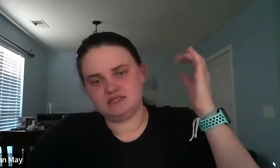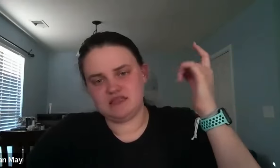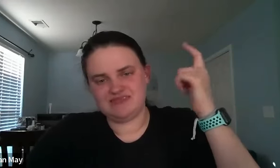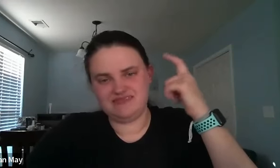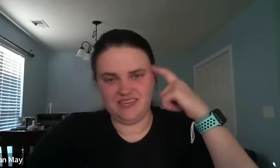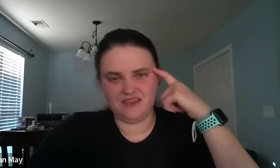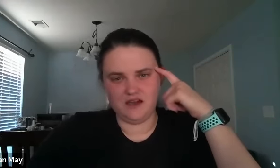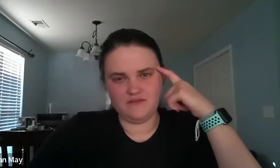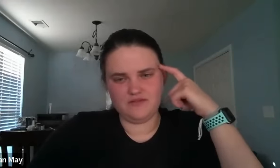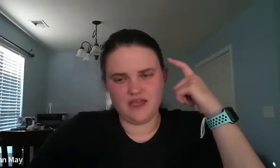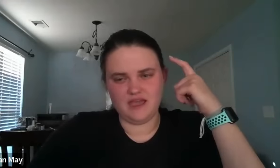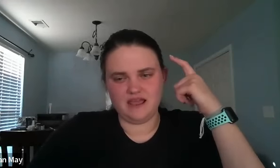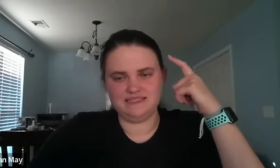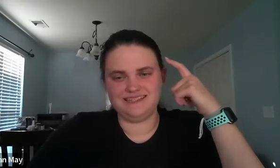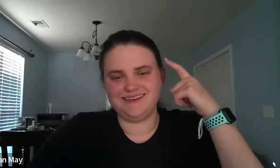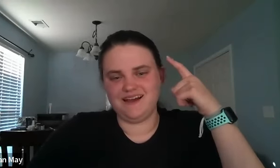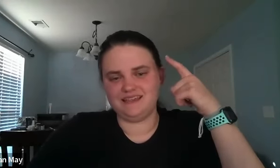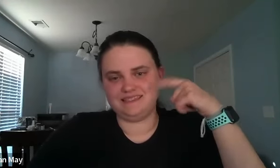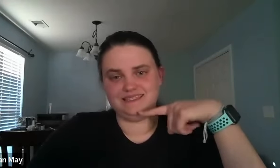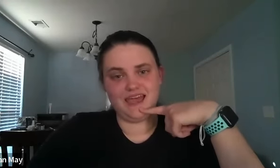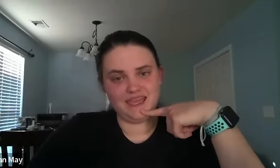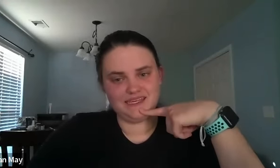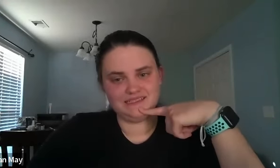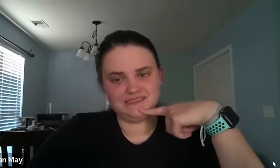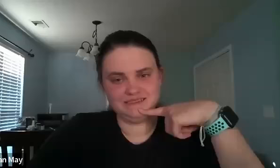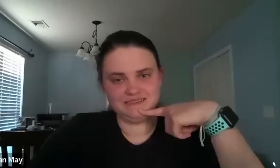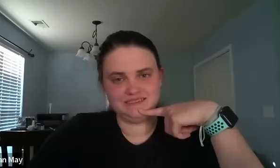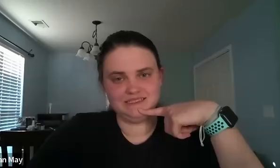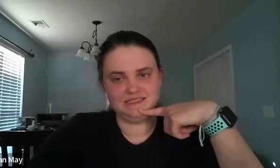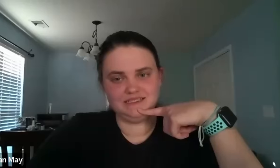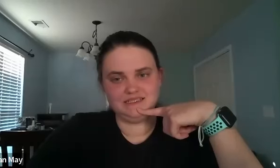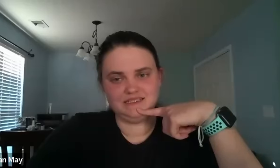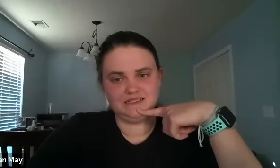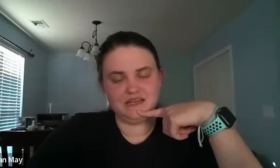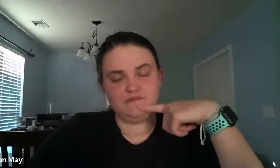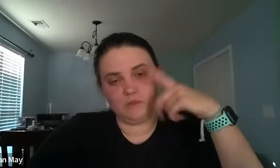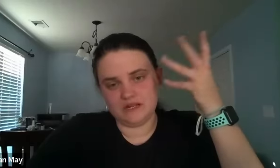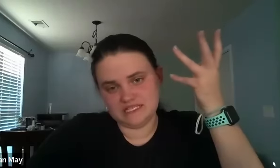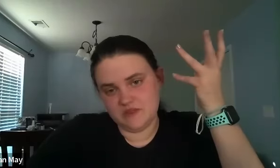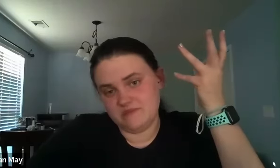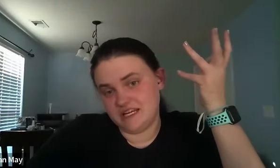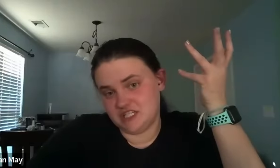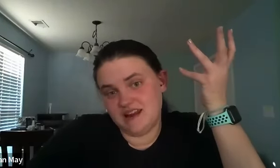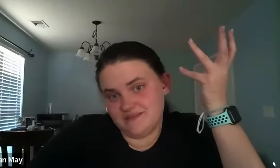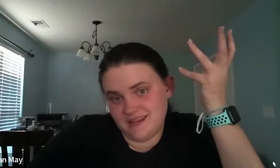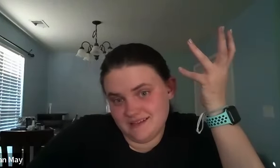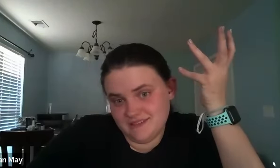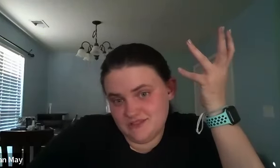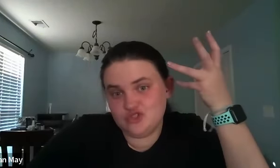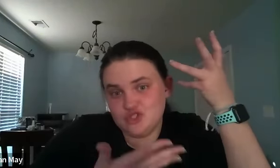can think of that I did not say? And fair warning, some of them might just not have signs. So